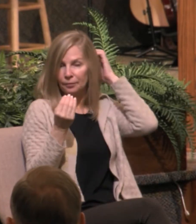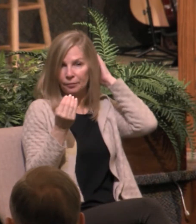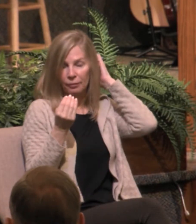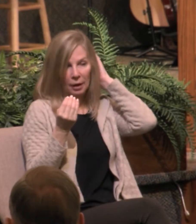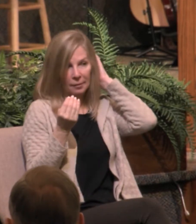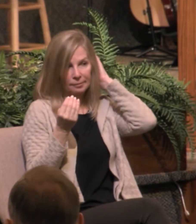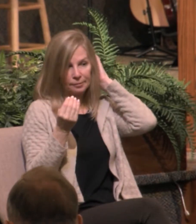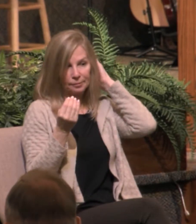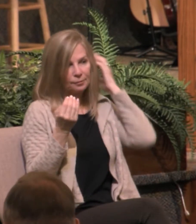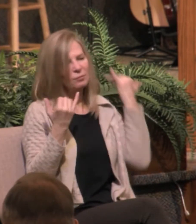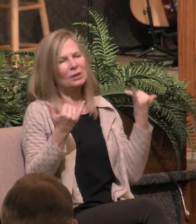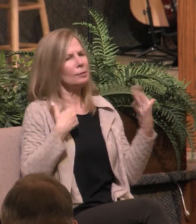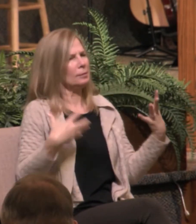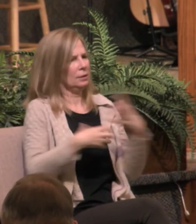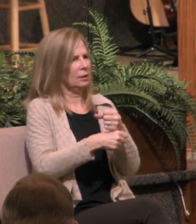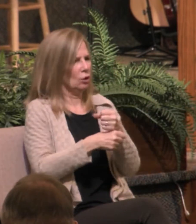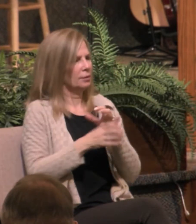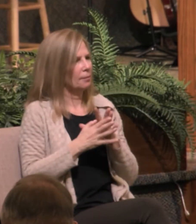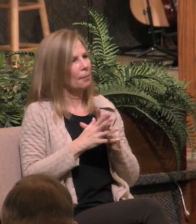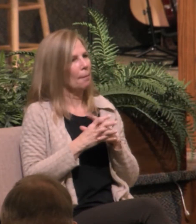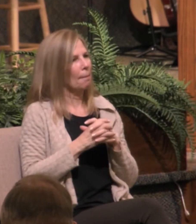I'm just going to summarize some things.